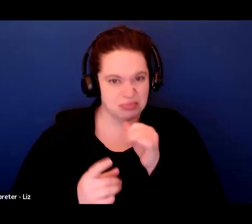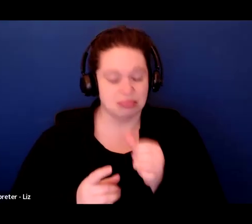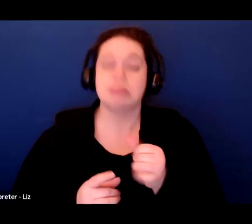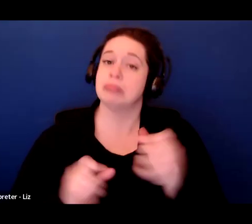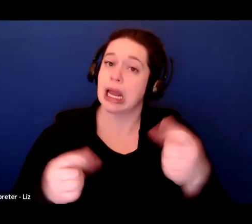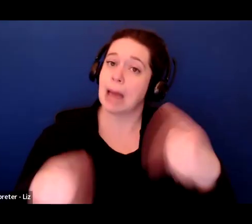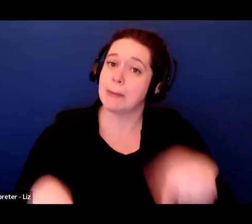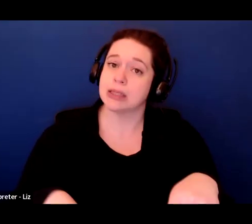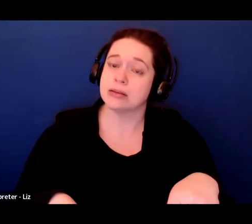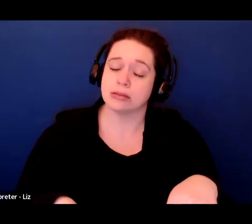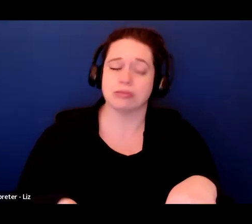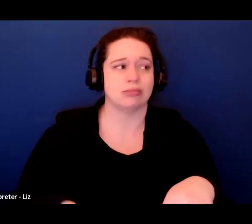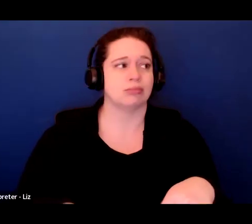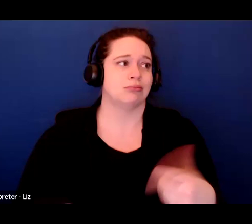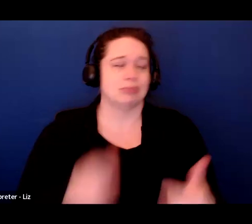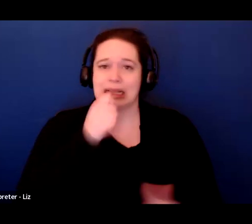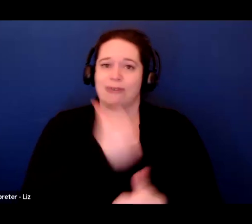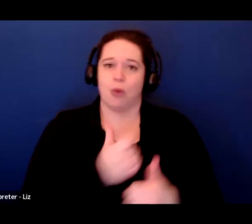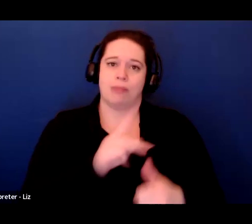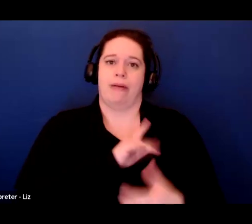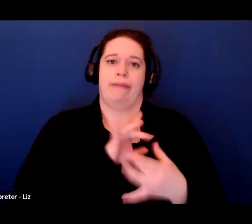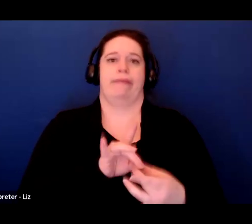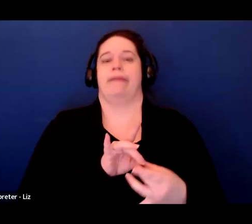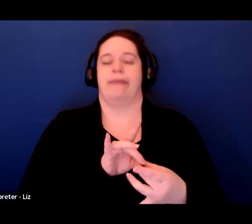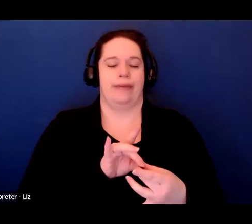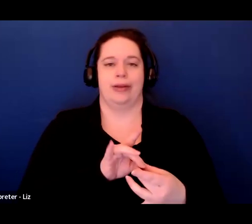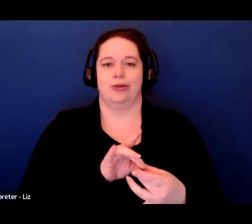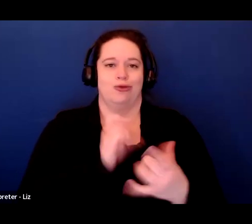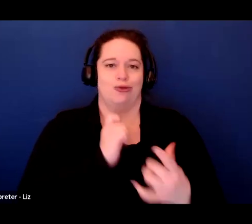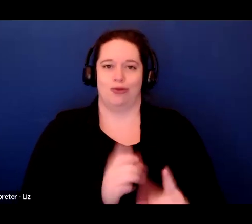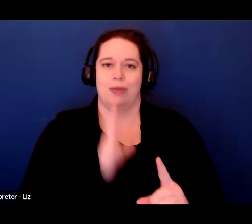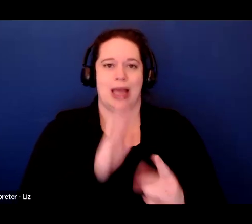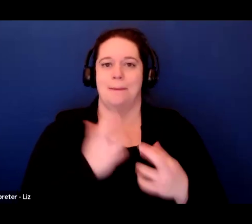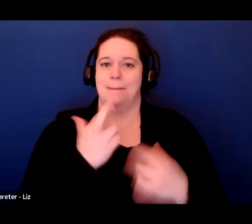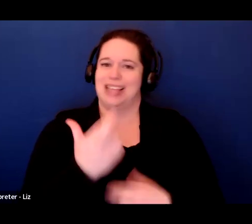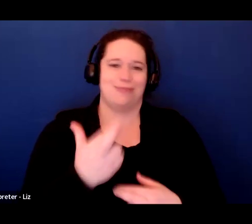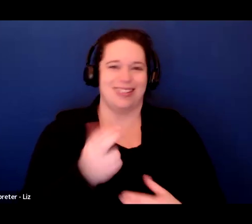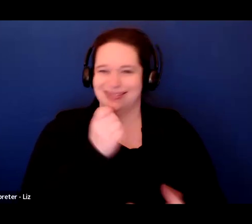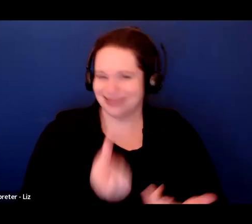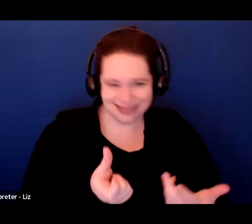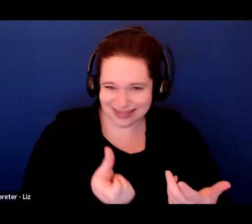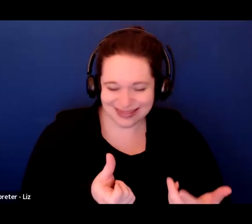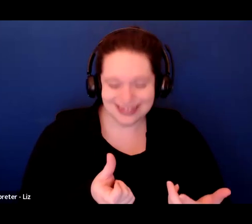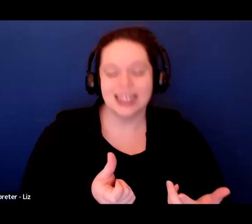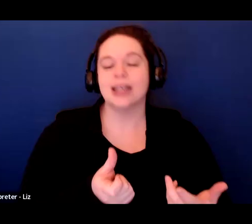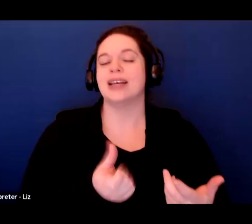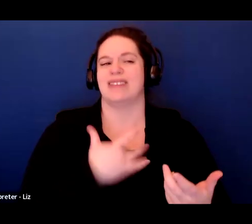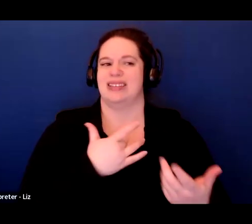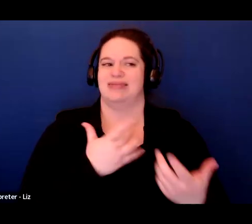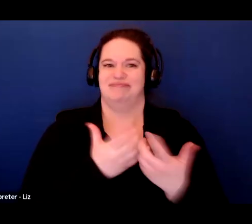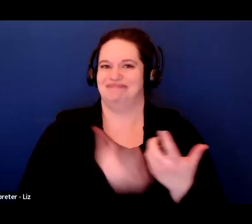happens with everybody. Not everybody's made to be best friends with everybody else in the world. We all